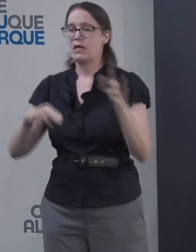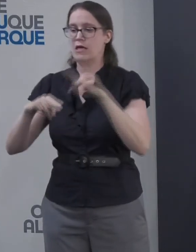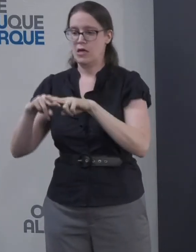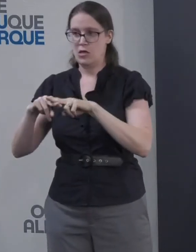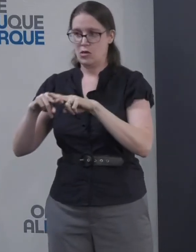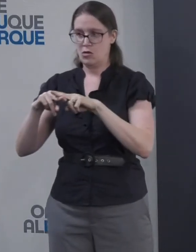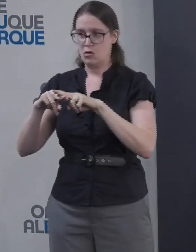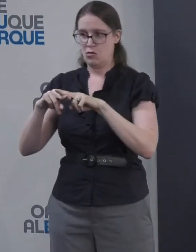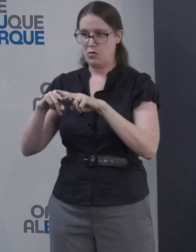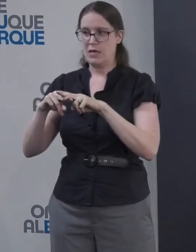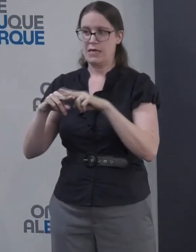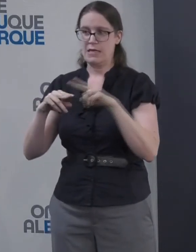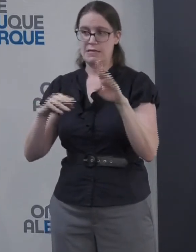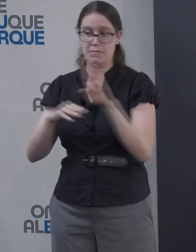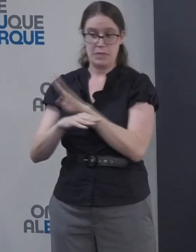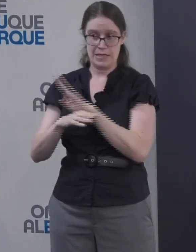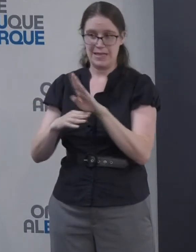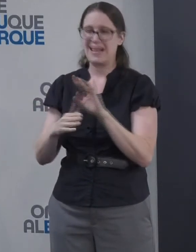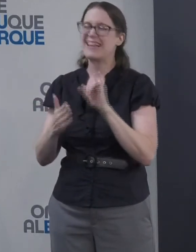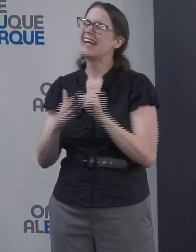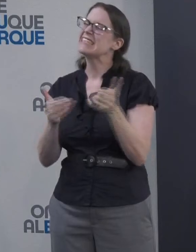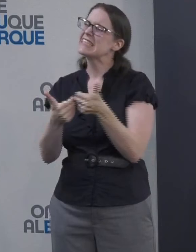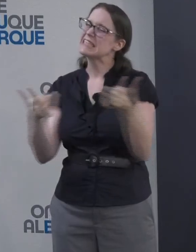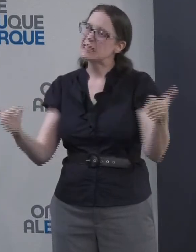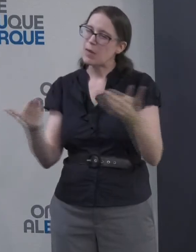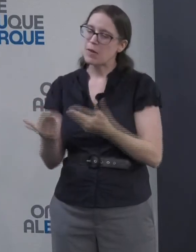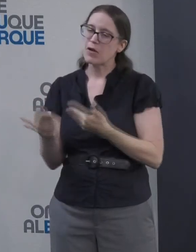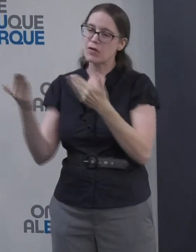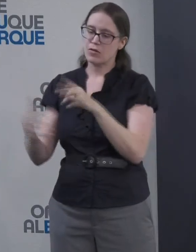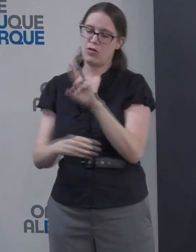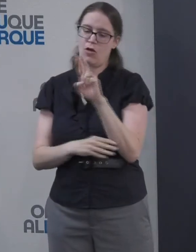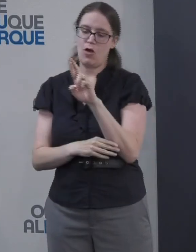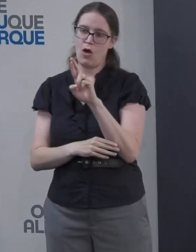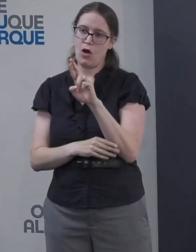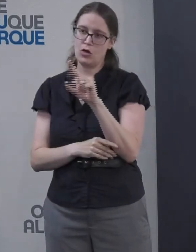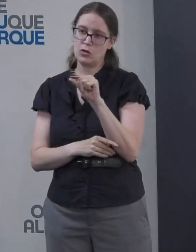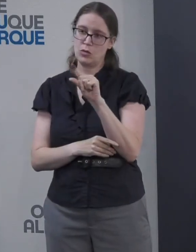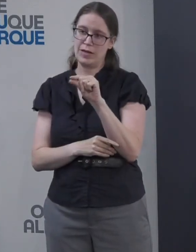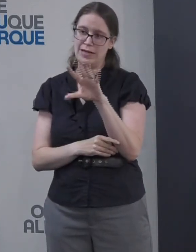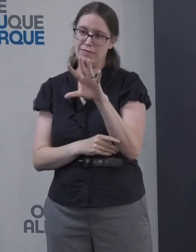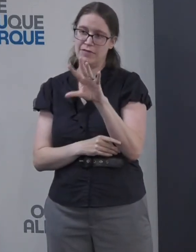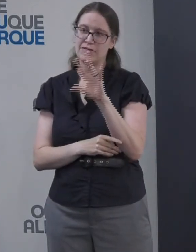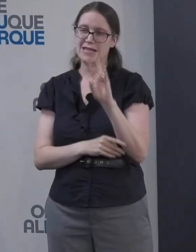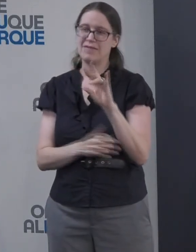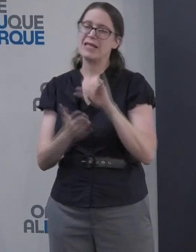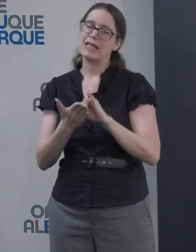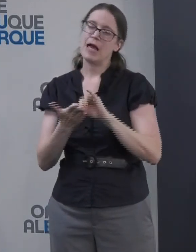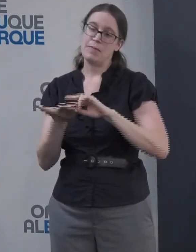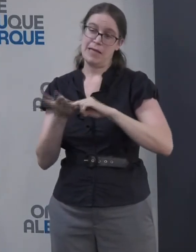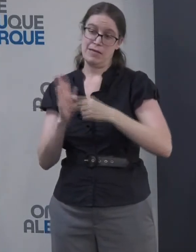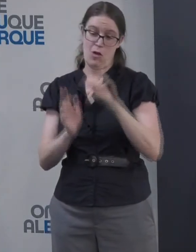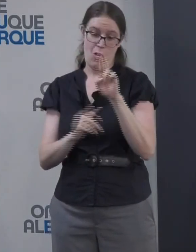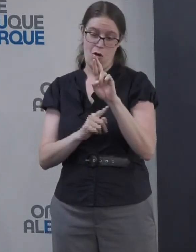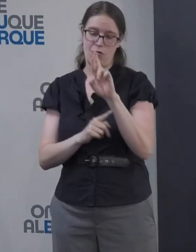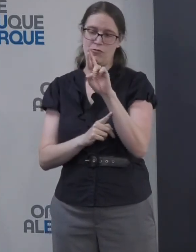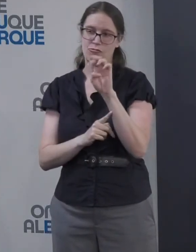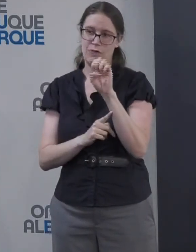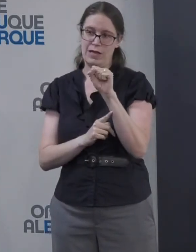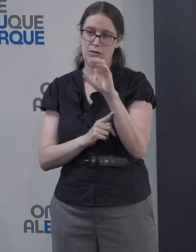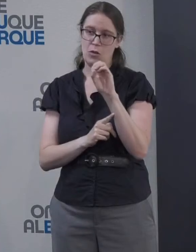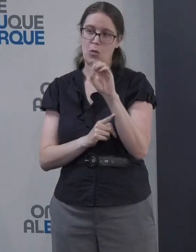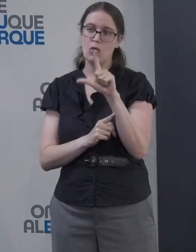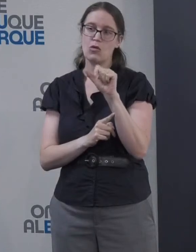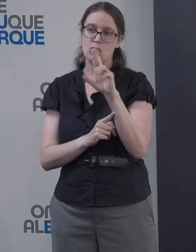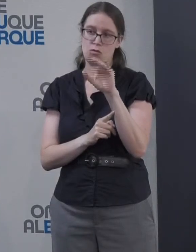called parklets, and that's a separate bill. It's R-2057, it's a resolution. And both of these bills will